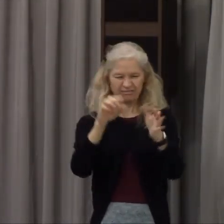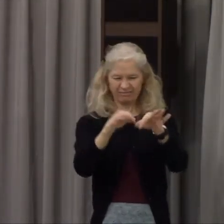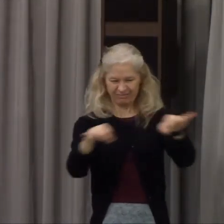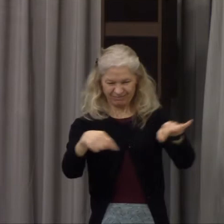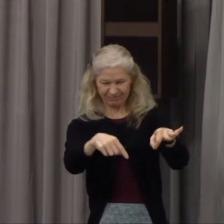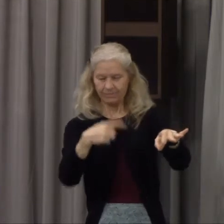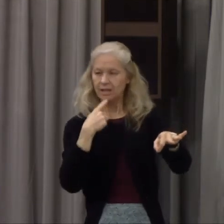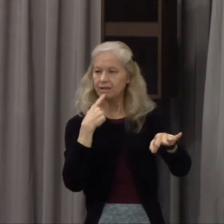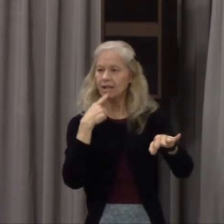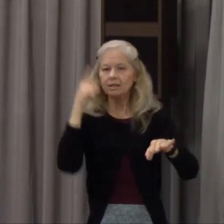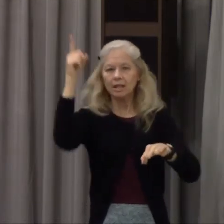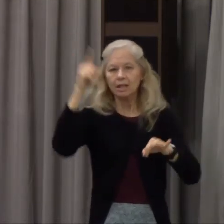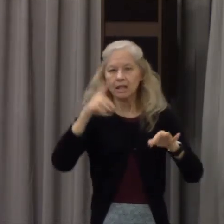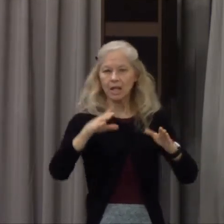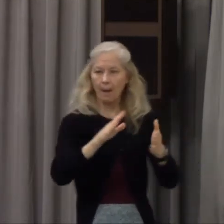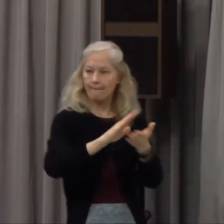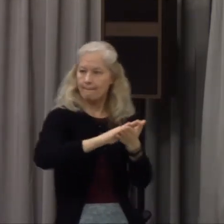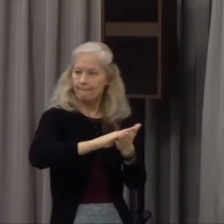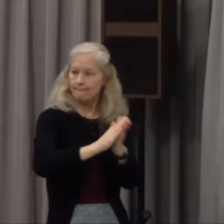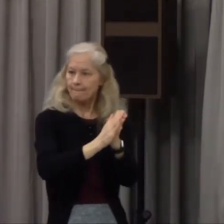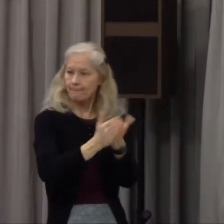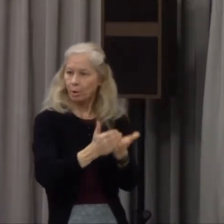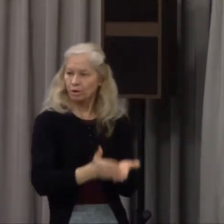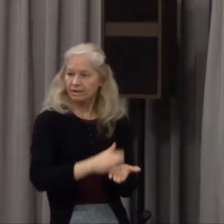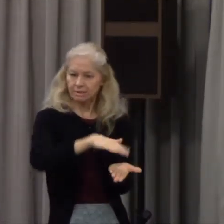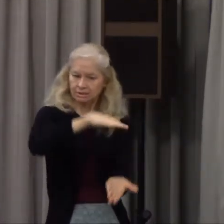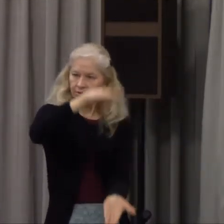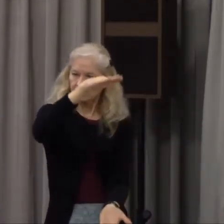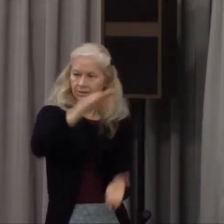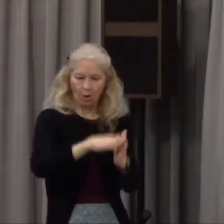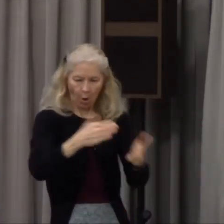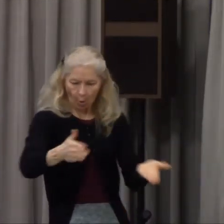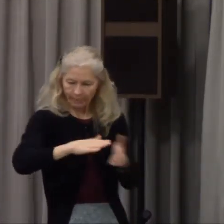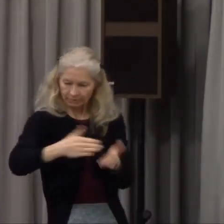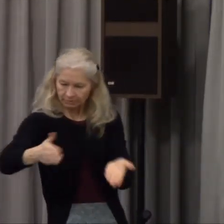And the dead were judged by their works. They were in the books.